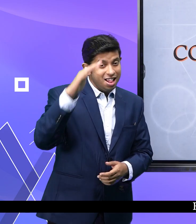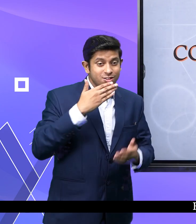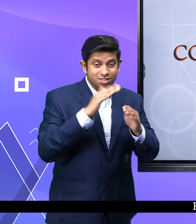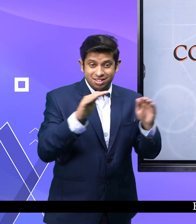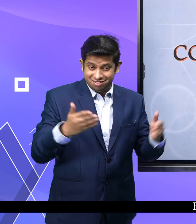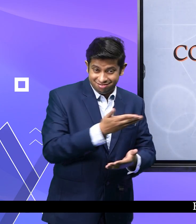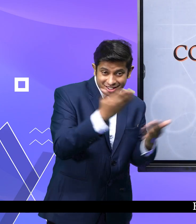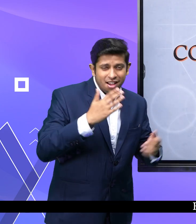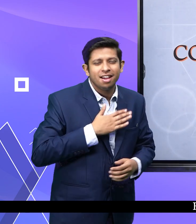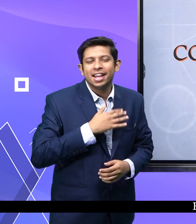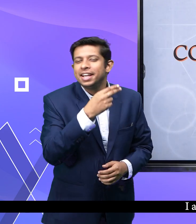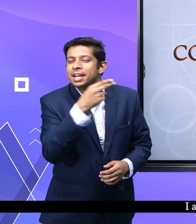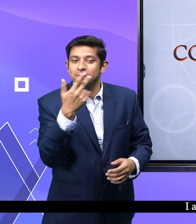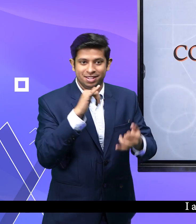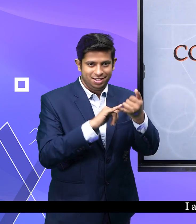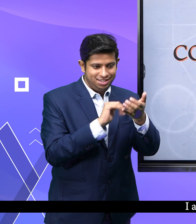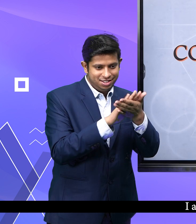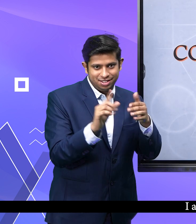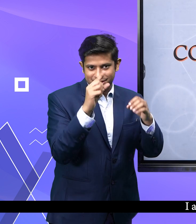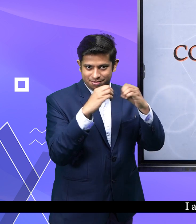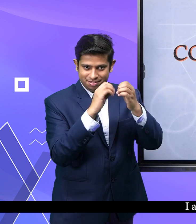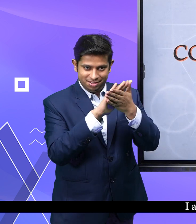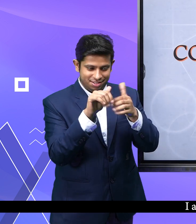Hello students, I am Shubhashish.